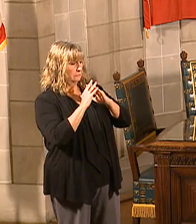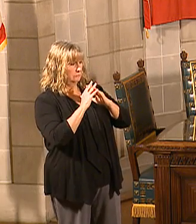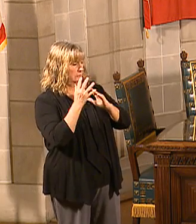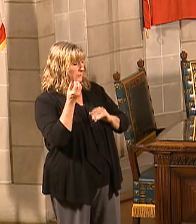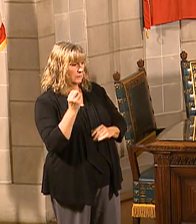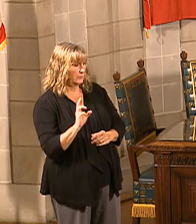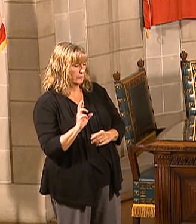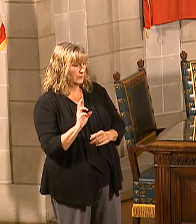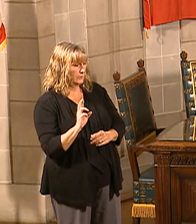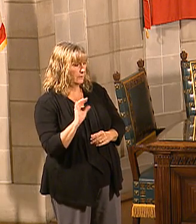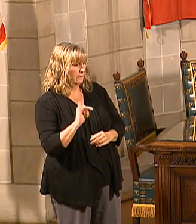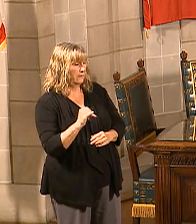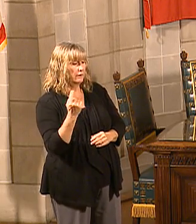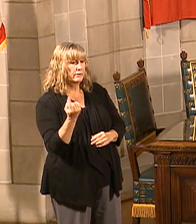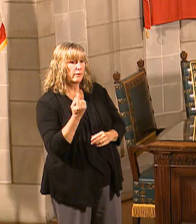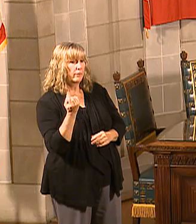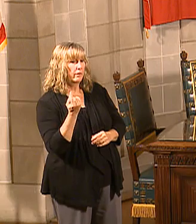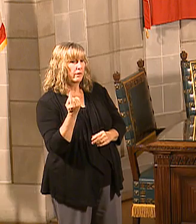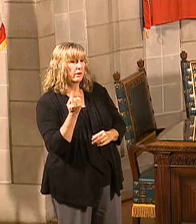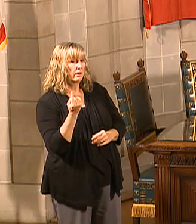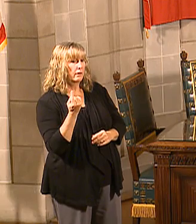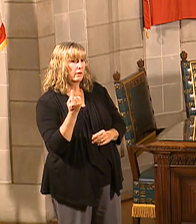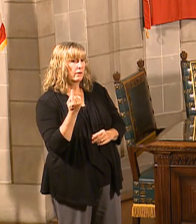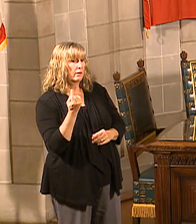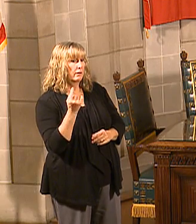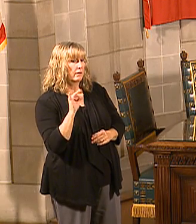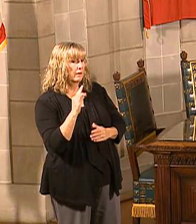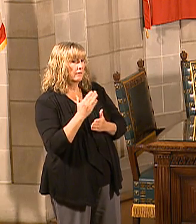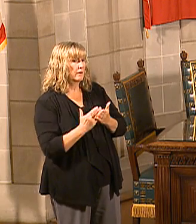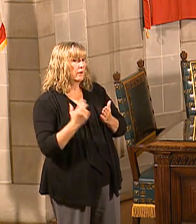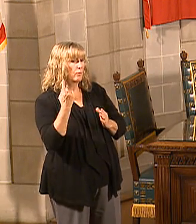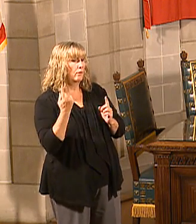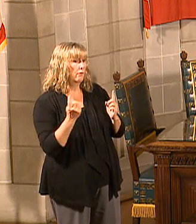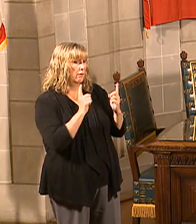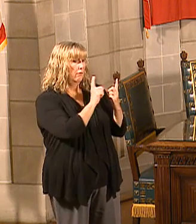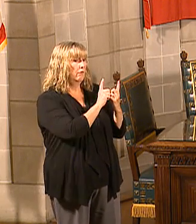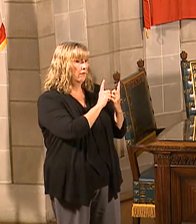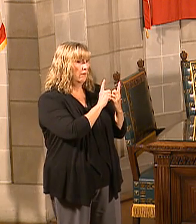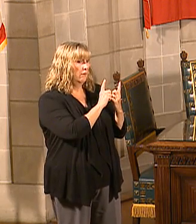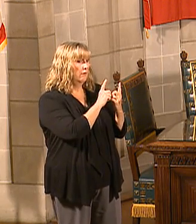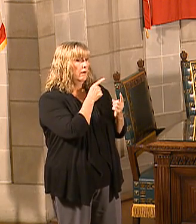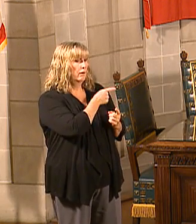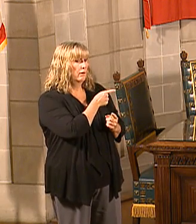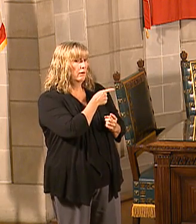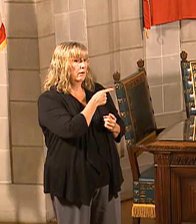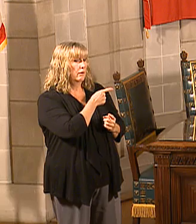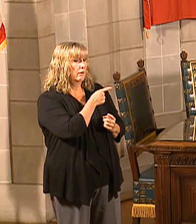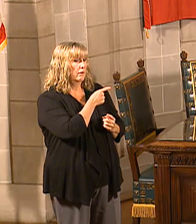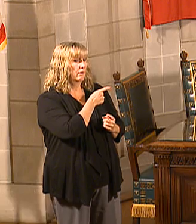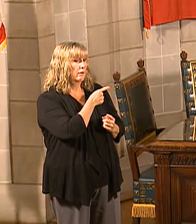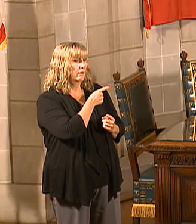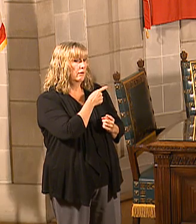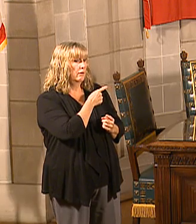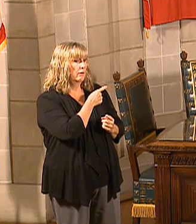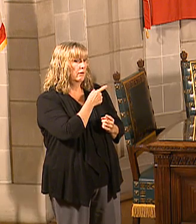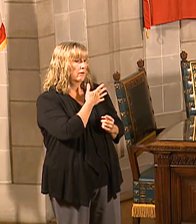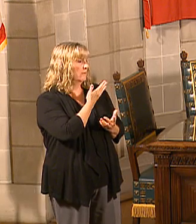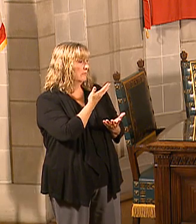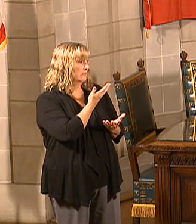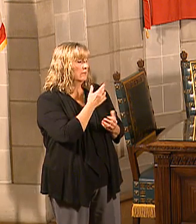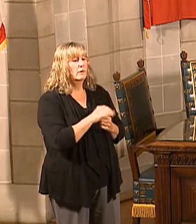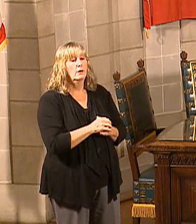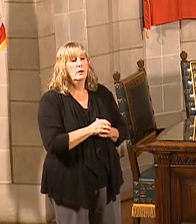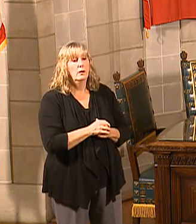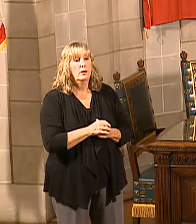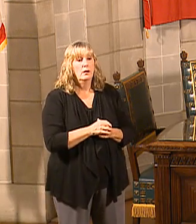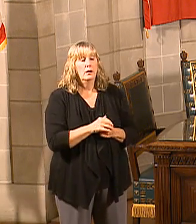or is this something, if someone comes to you, you'd be willing to then go ahead? I